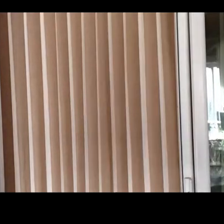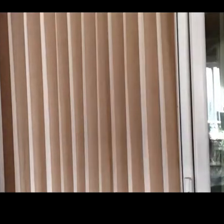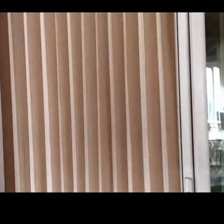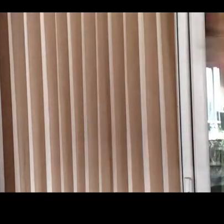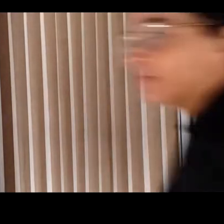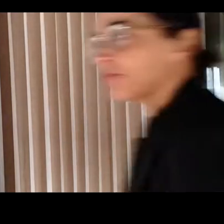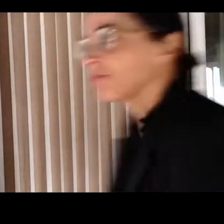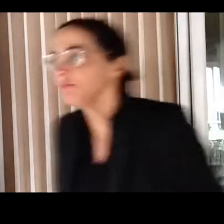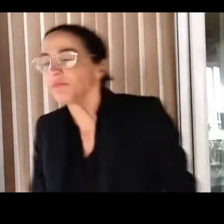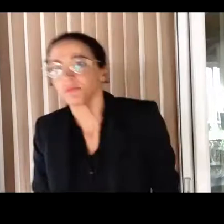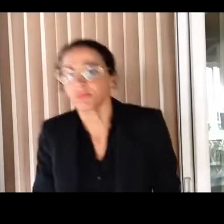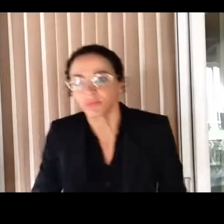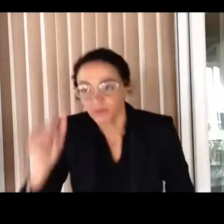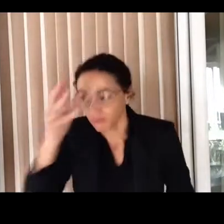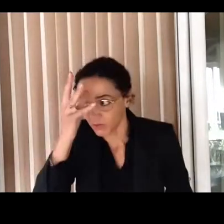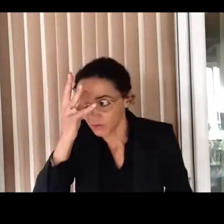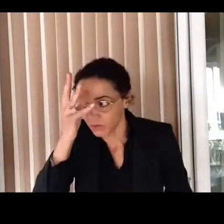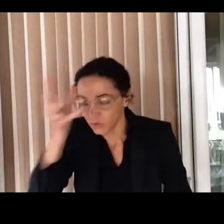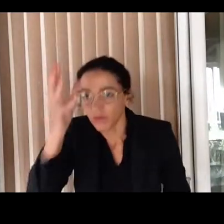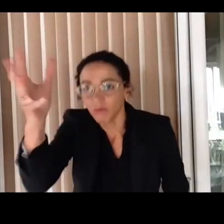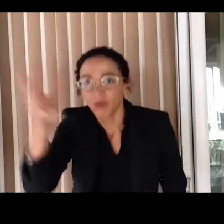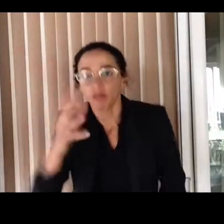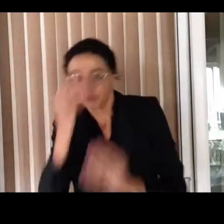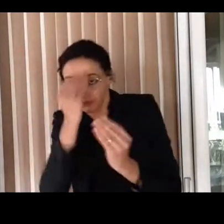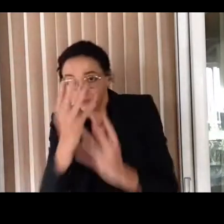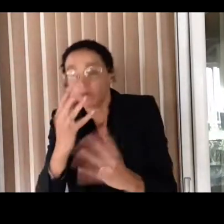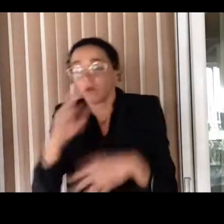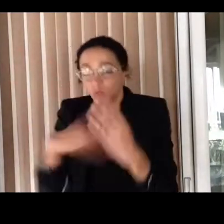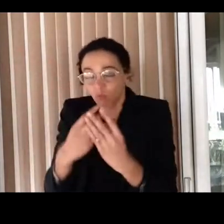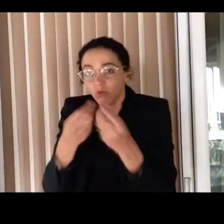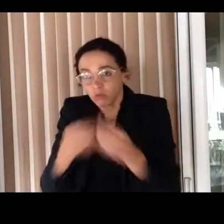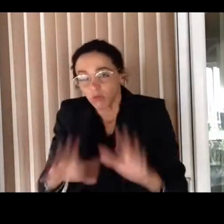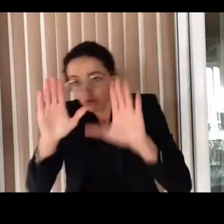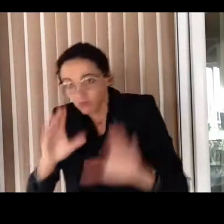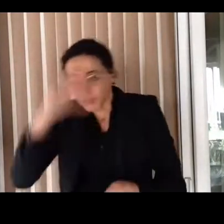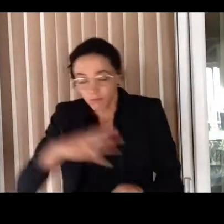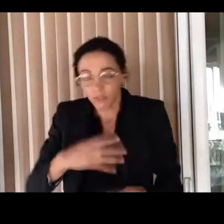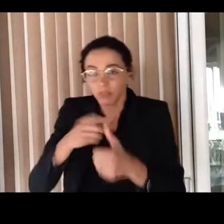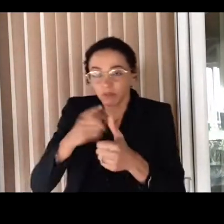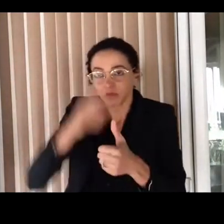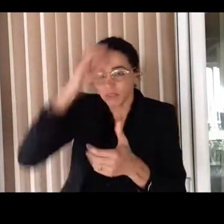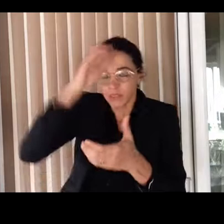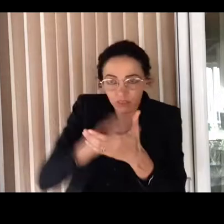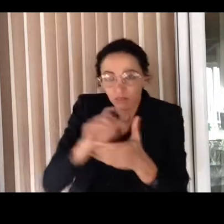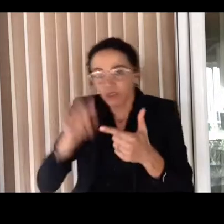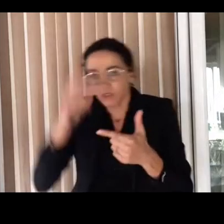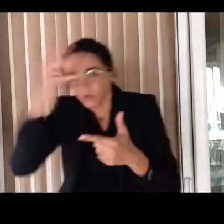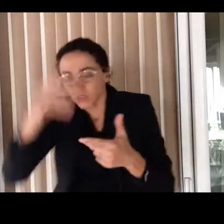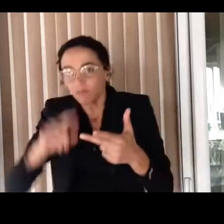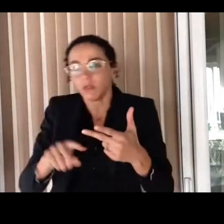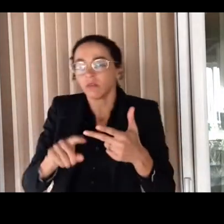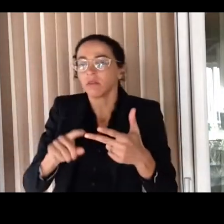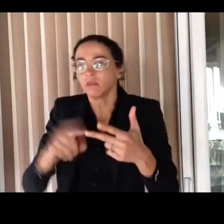Grandpa, the world lost a great man, husband, father, uncle, grandfather, and great-grandfather when you closed your eyes for the last